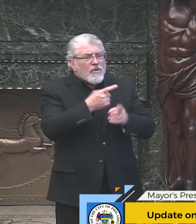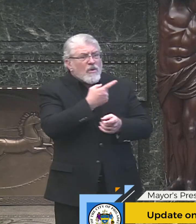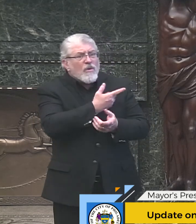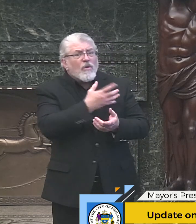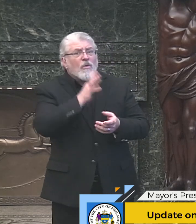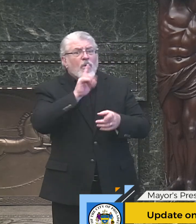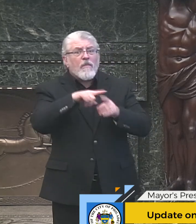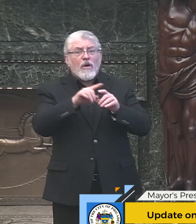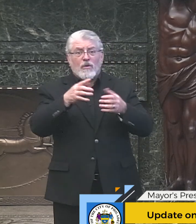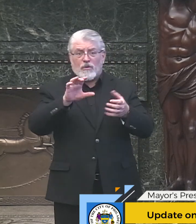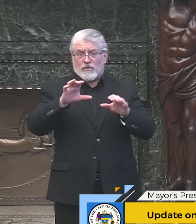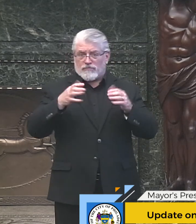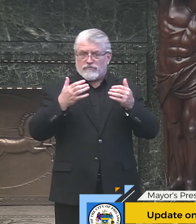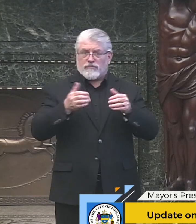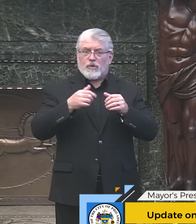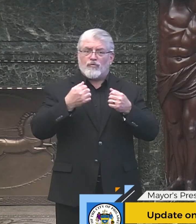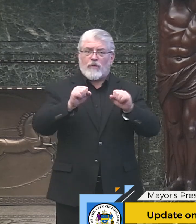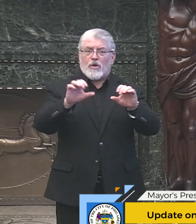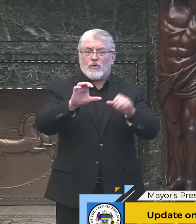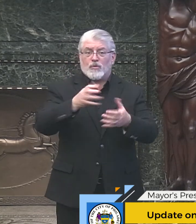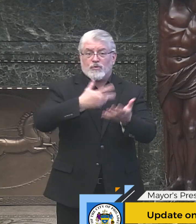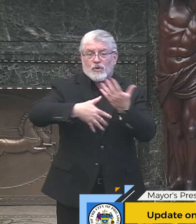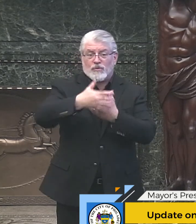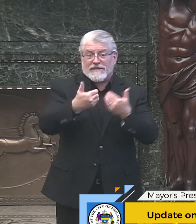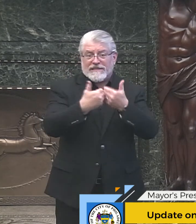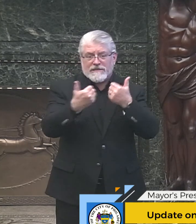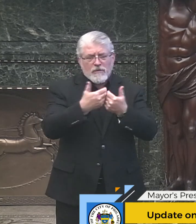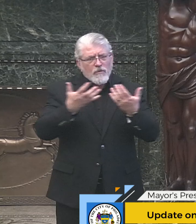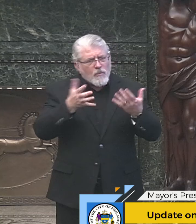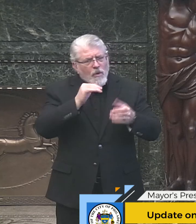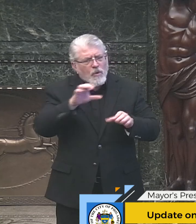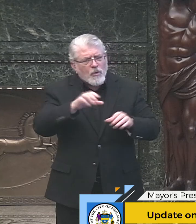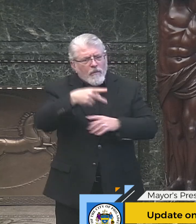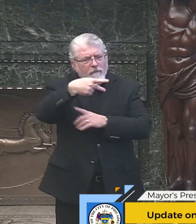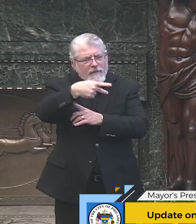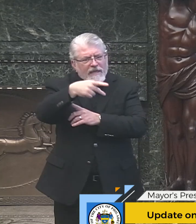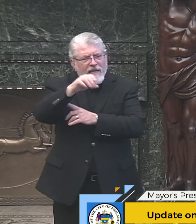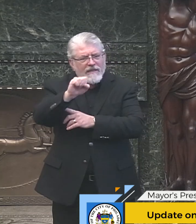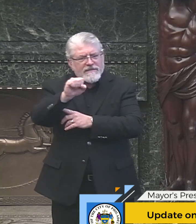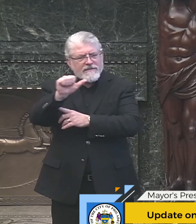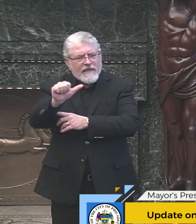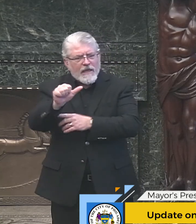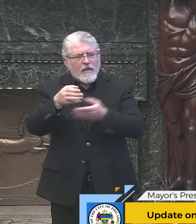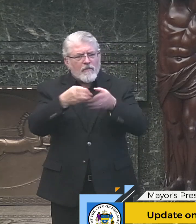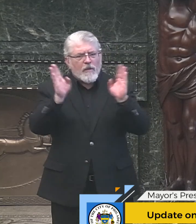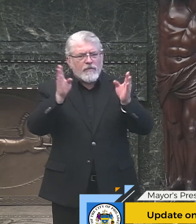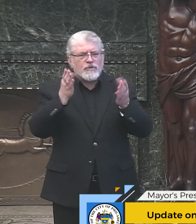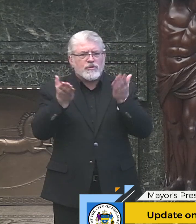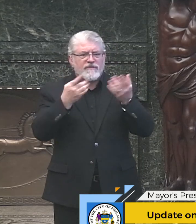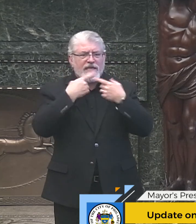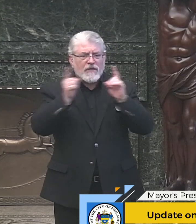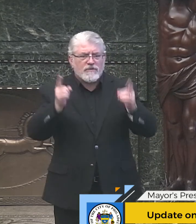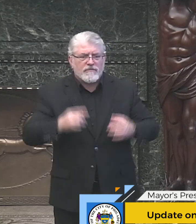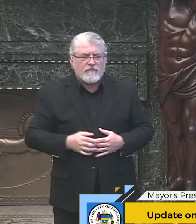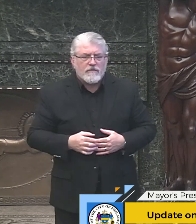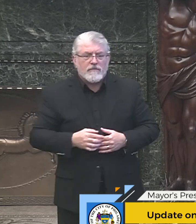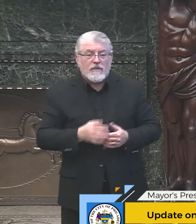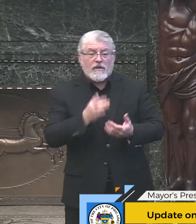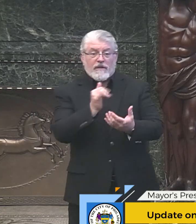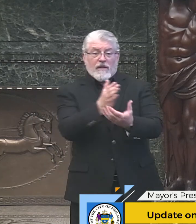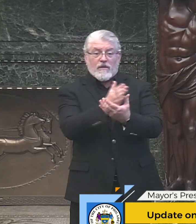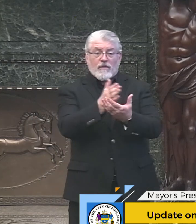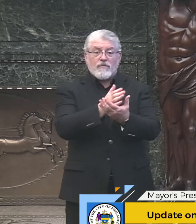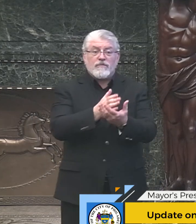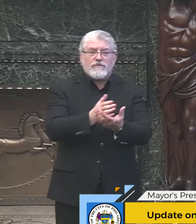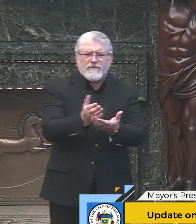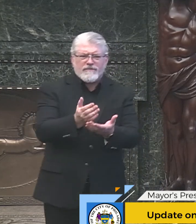age breakdown of the cases. 5 under the age of 20, 43 between the ages of 20 and 39, 20